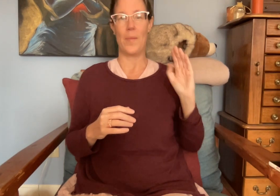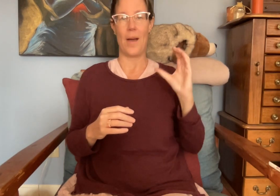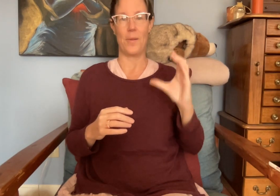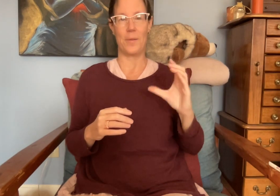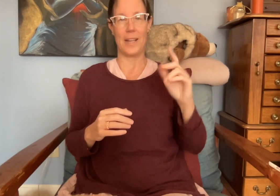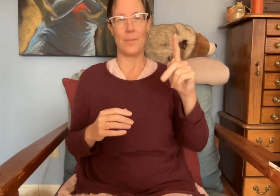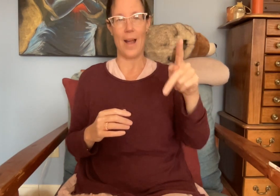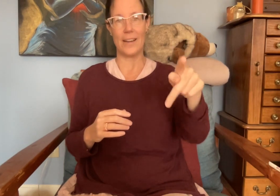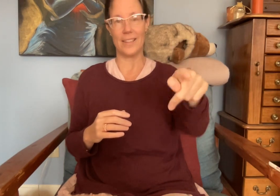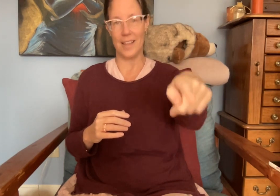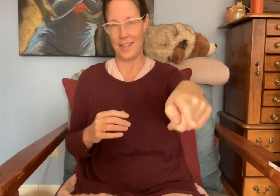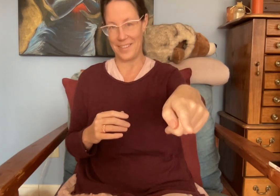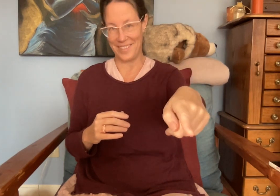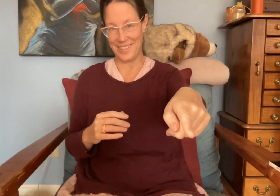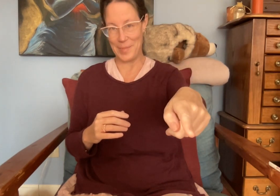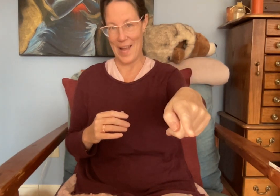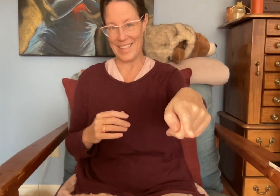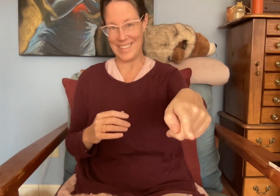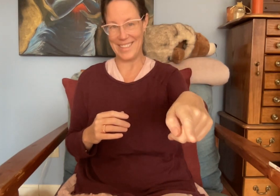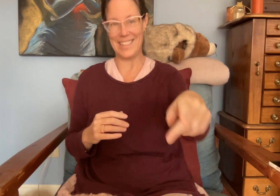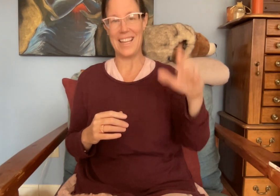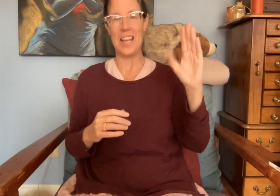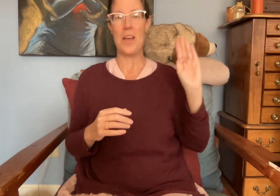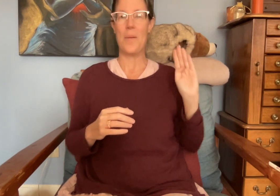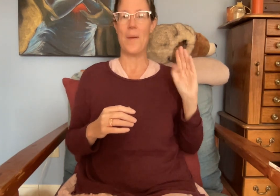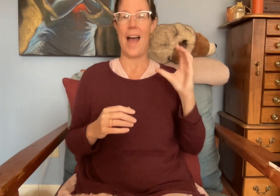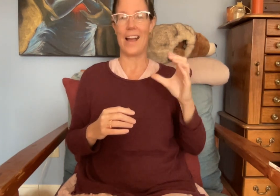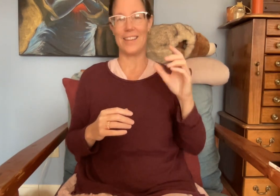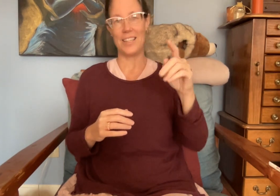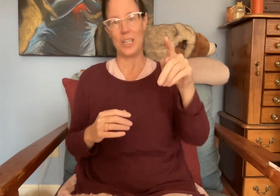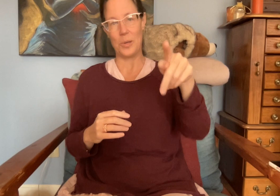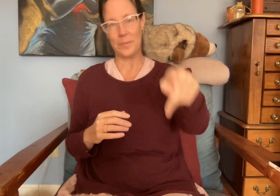That one we can practice on the spot. Back to you.